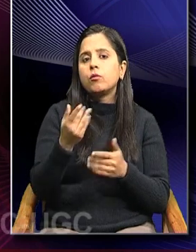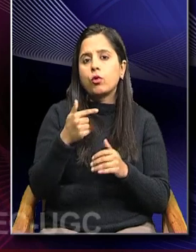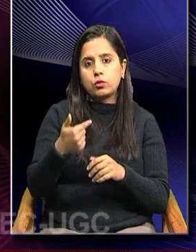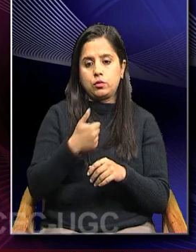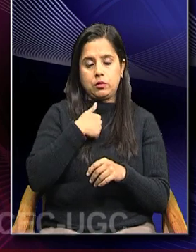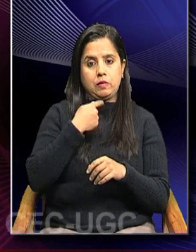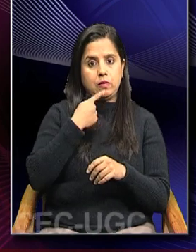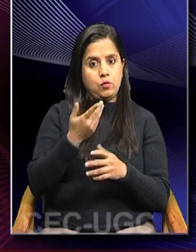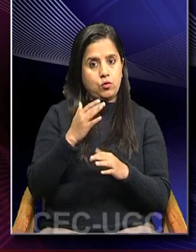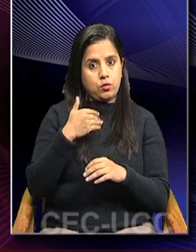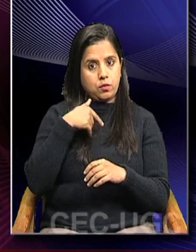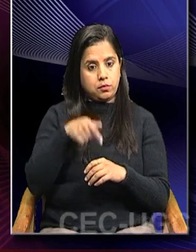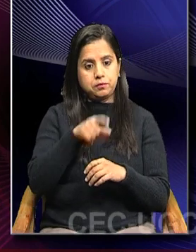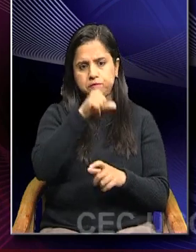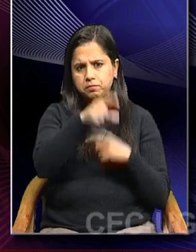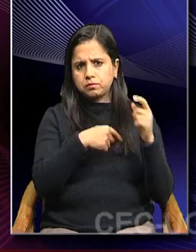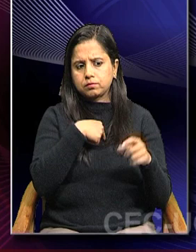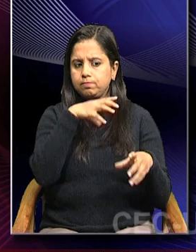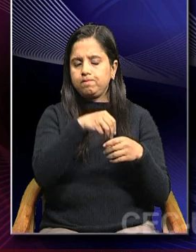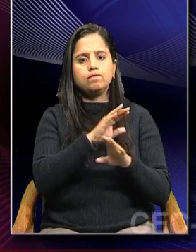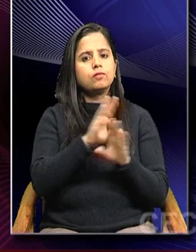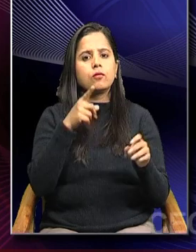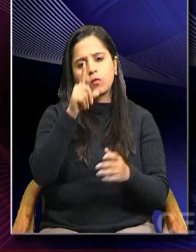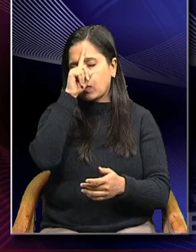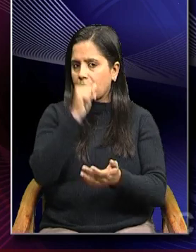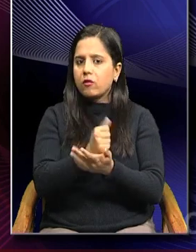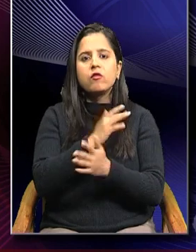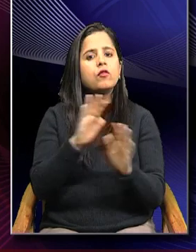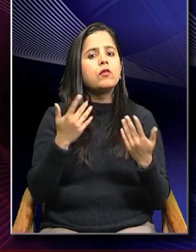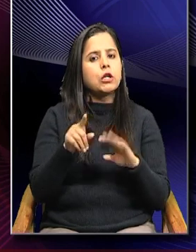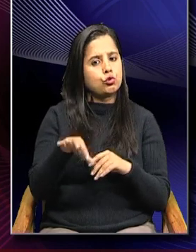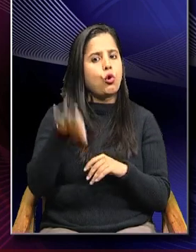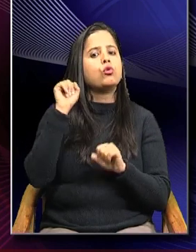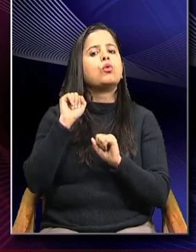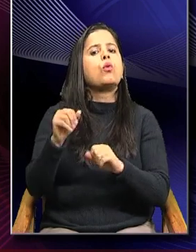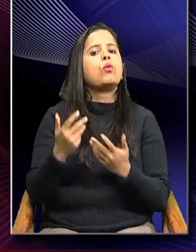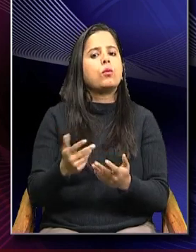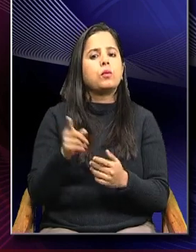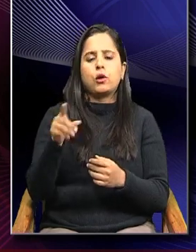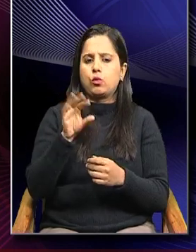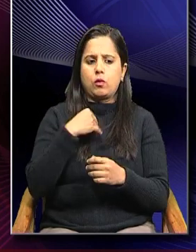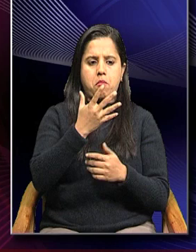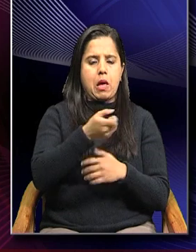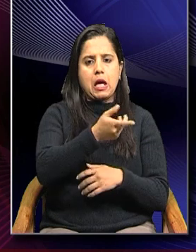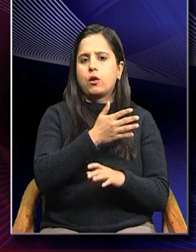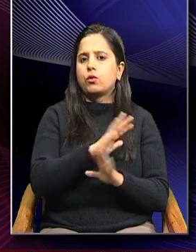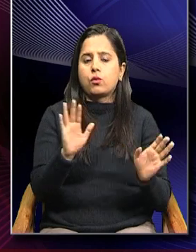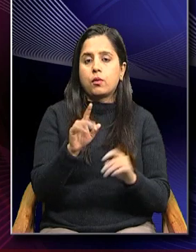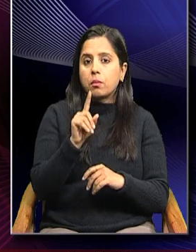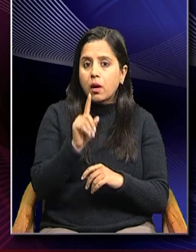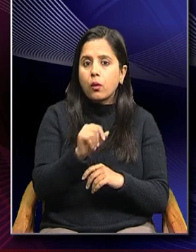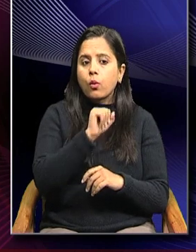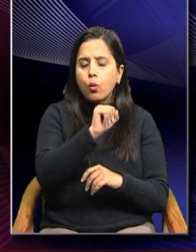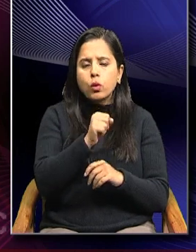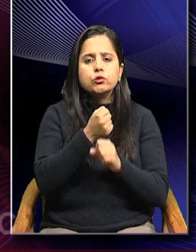themselves into a customer of that company, because they have decided that is their choice. They are not going to buy your product, but what is their